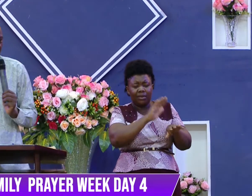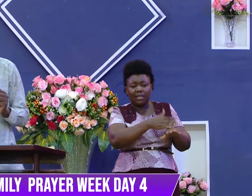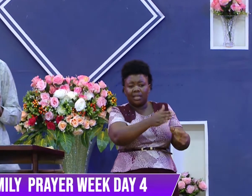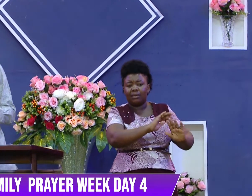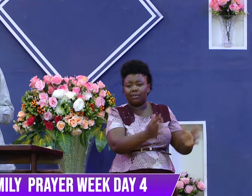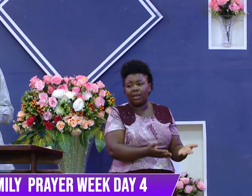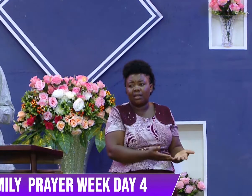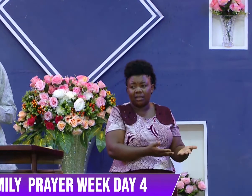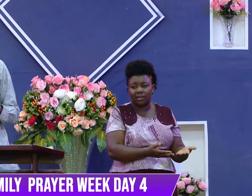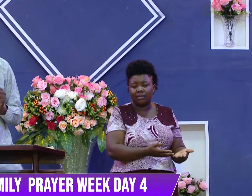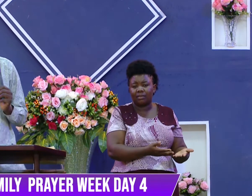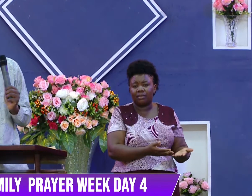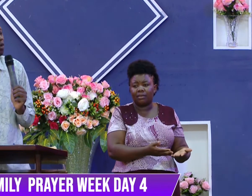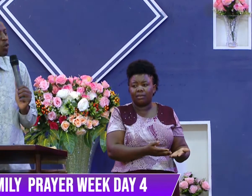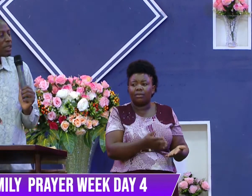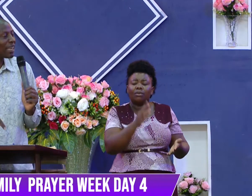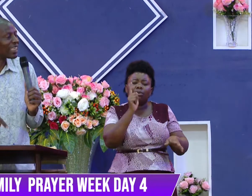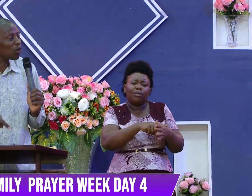character when we are still here on earth.